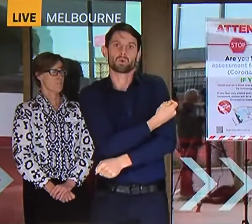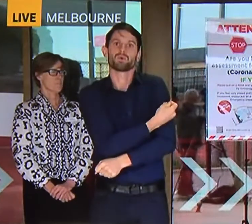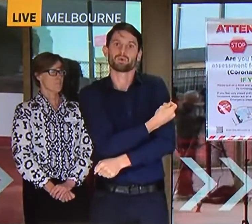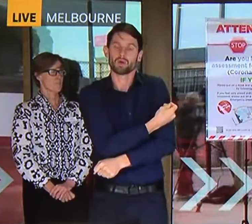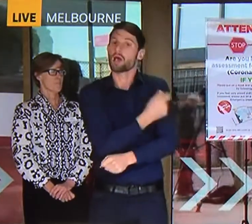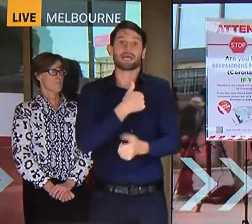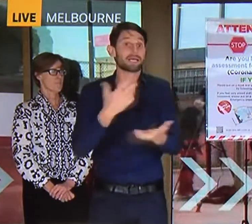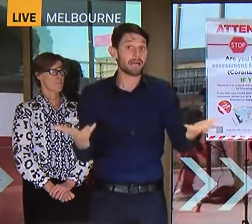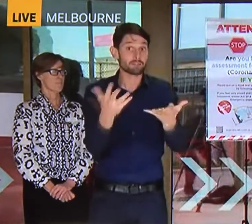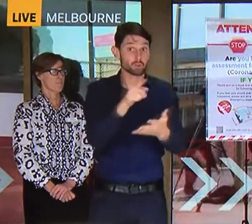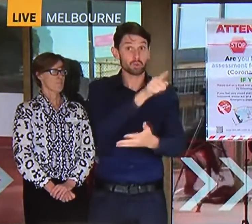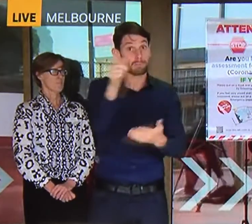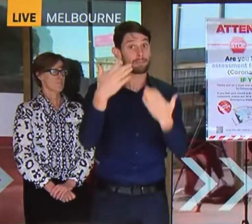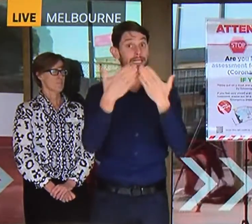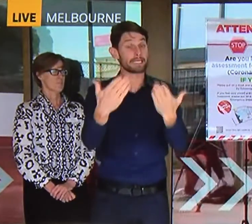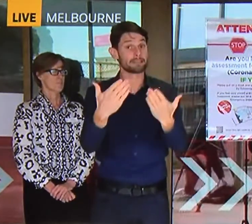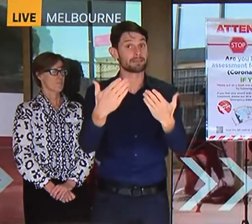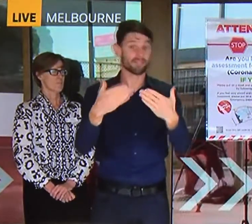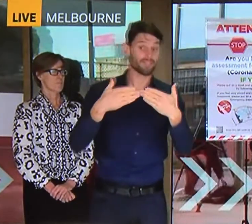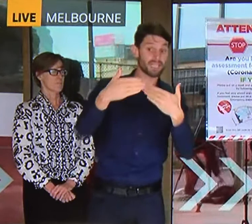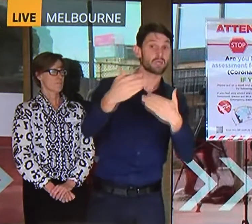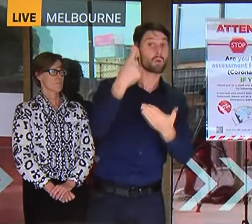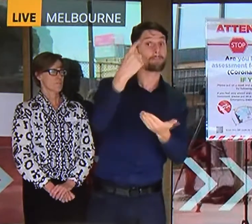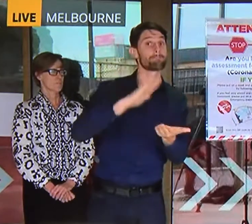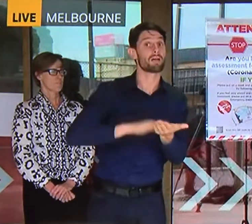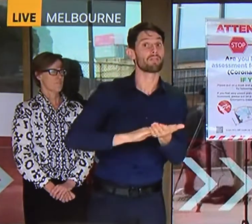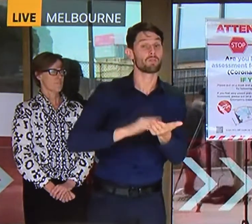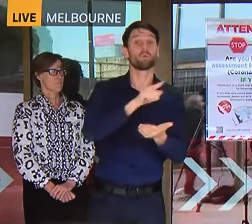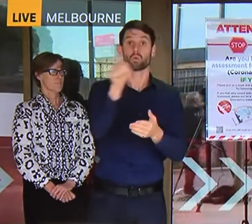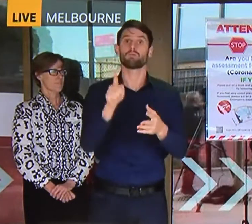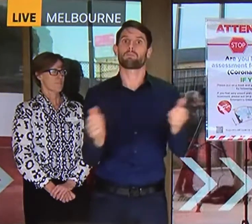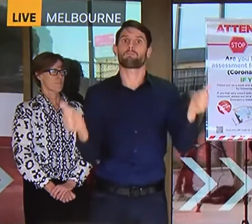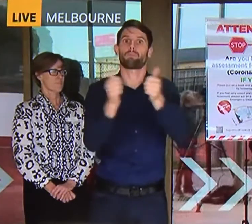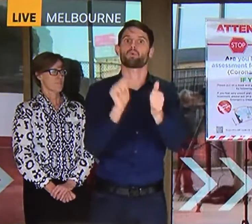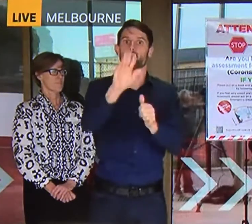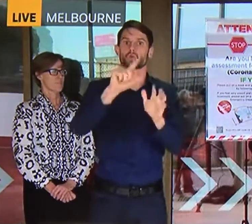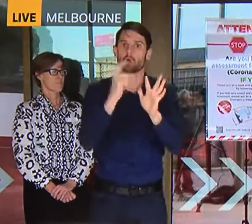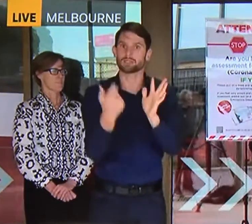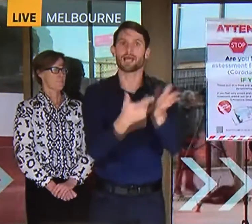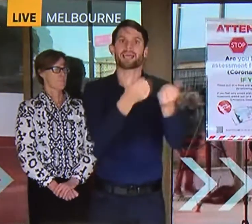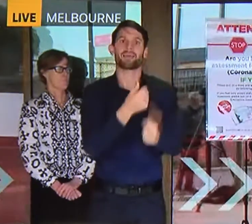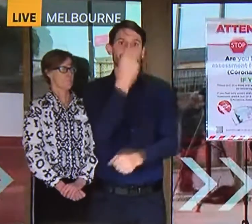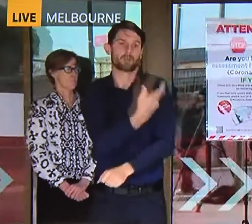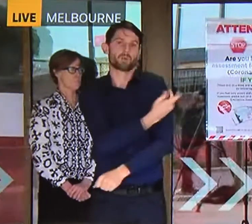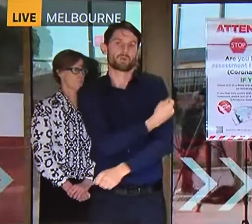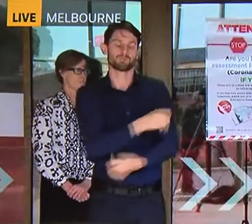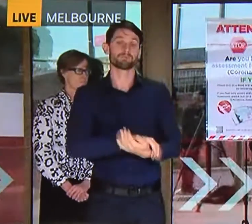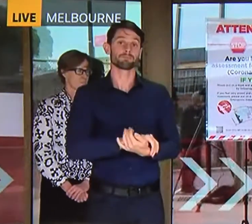of the next month, that's a perfectly appropriate time to get that flu vaccination. Next question,